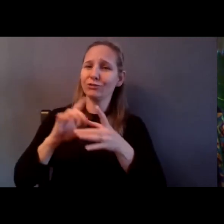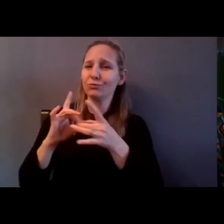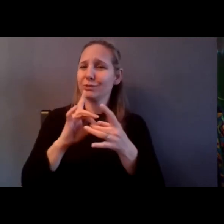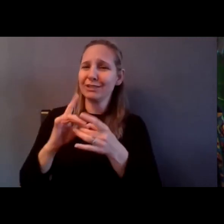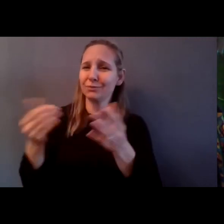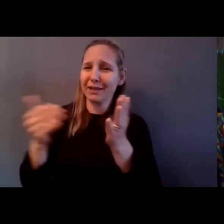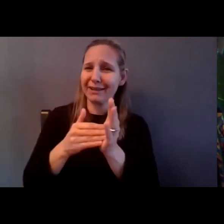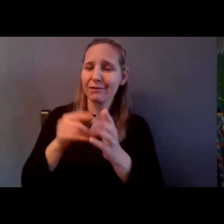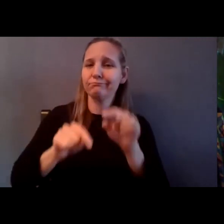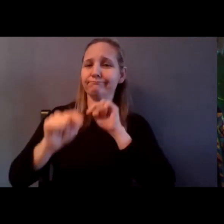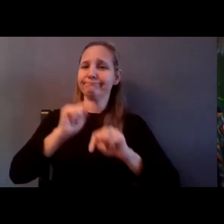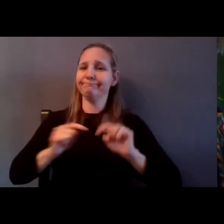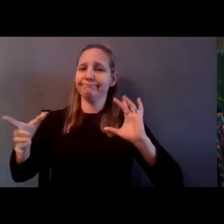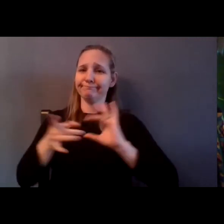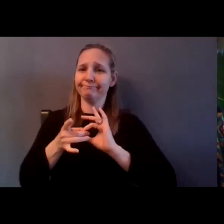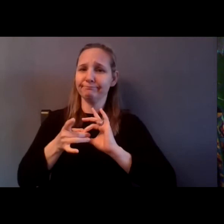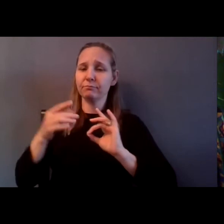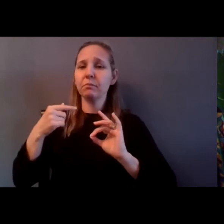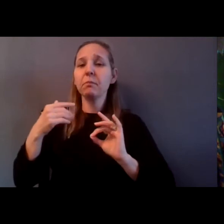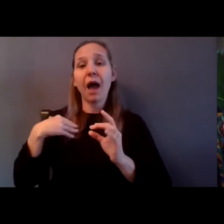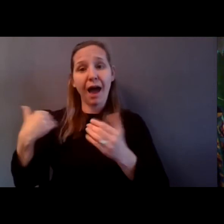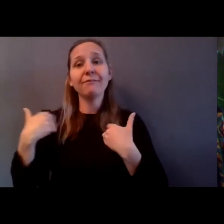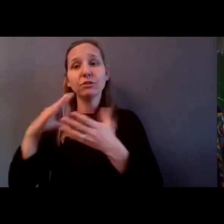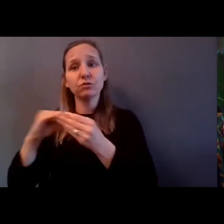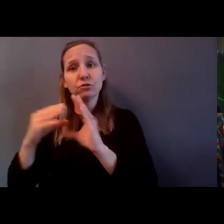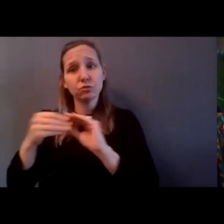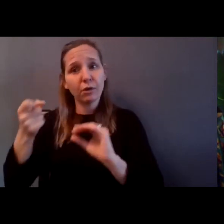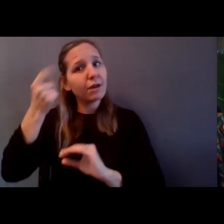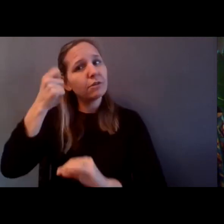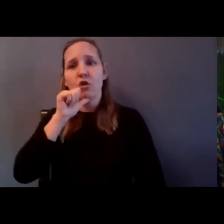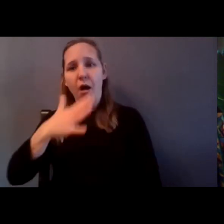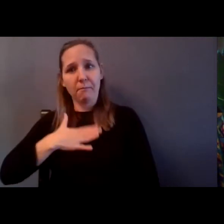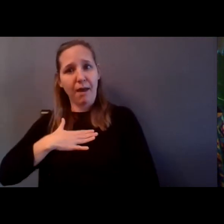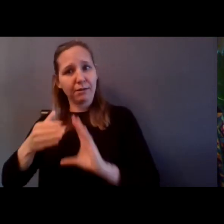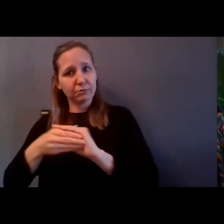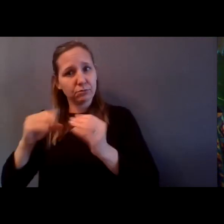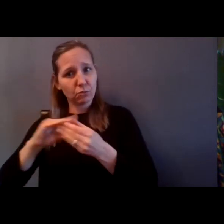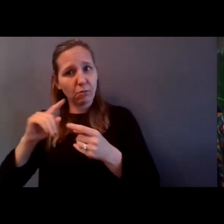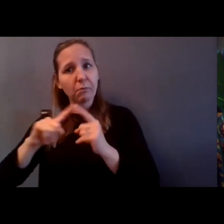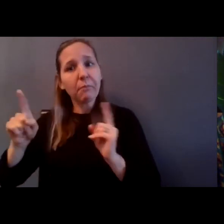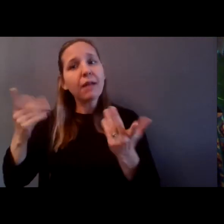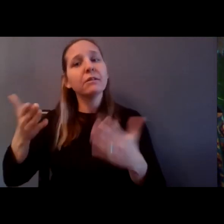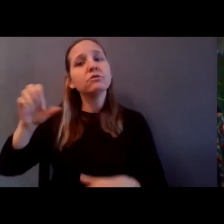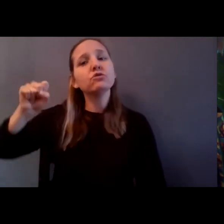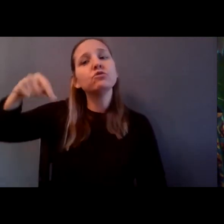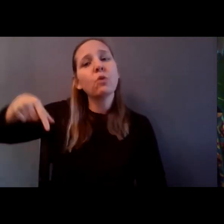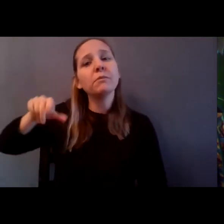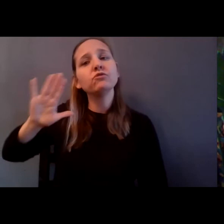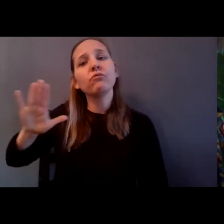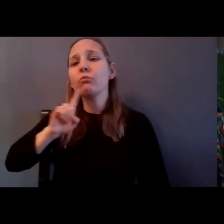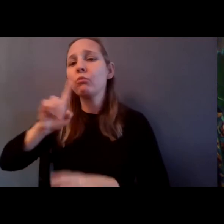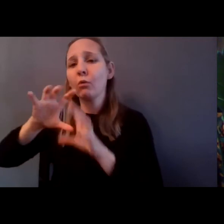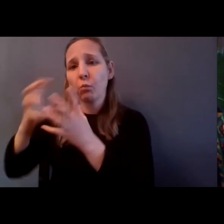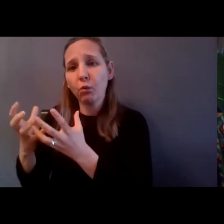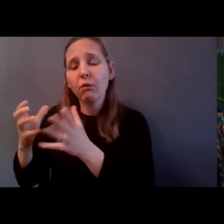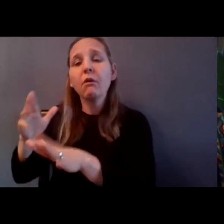is not mine, which refers to the Squamish reality. When we look to the mountains of